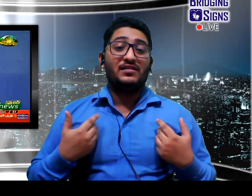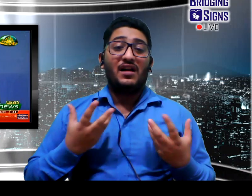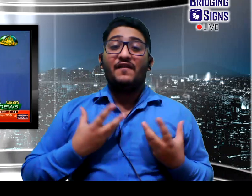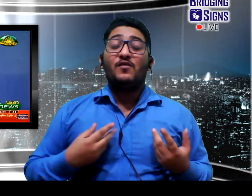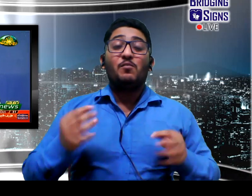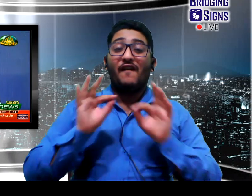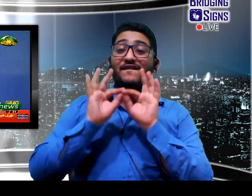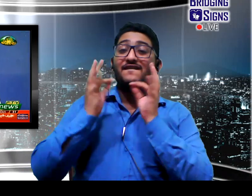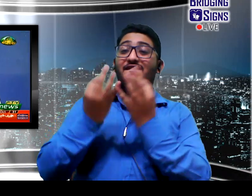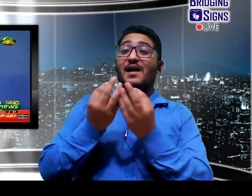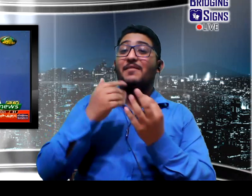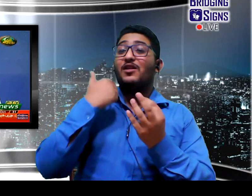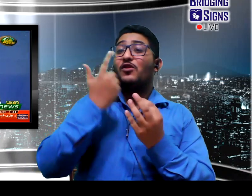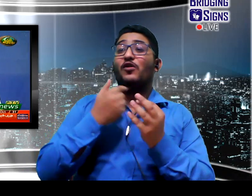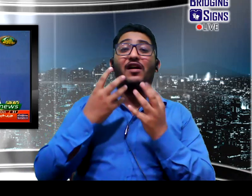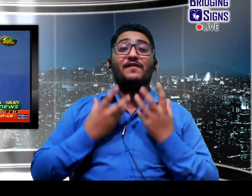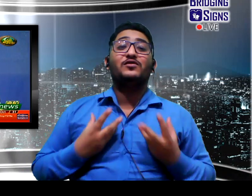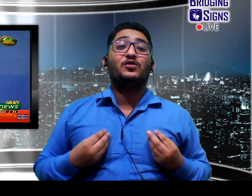who have